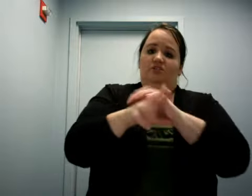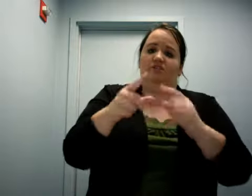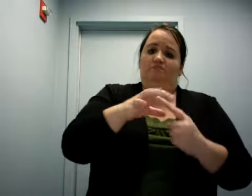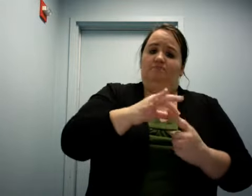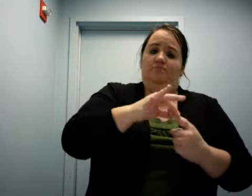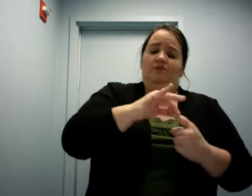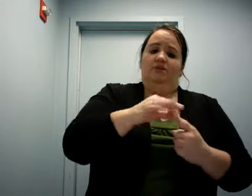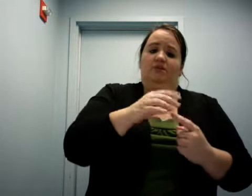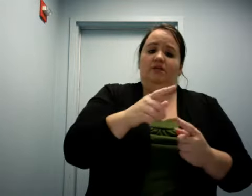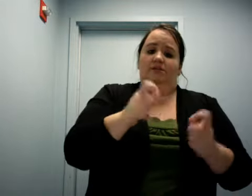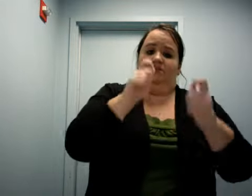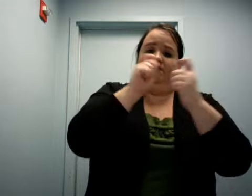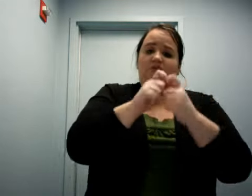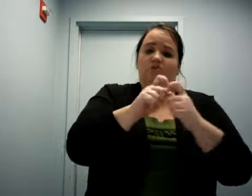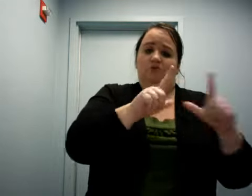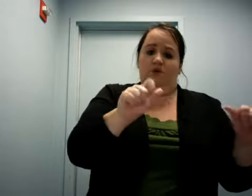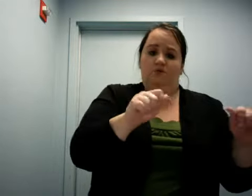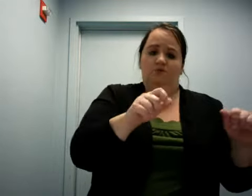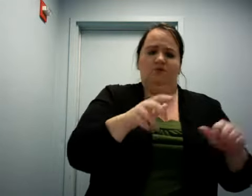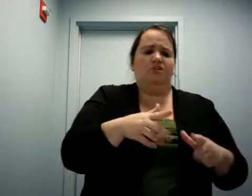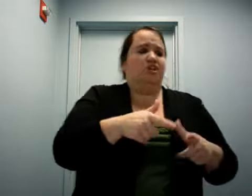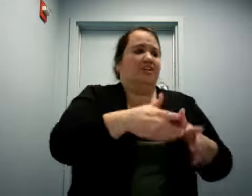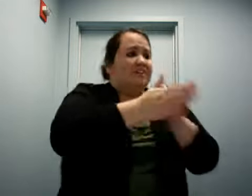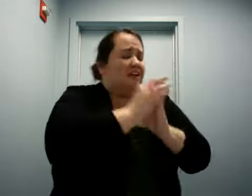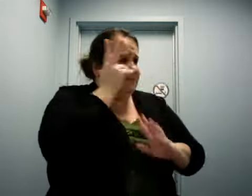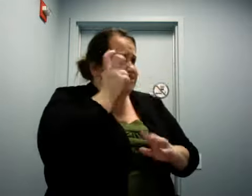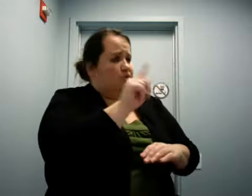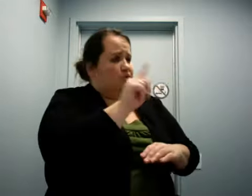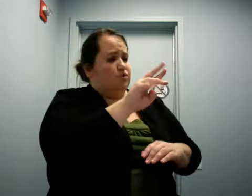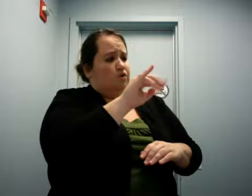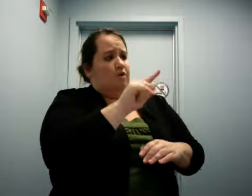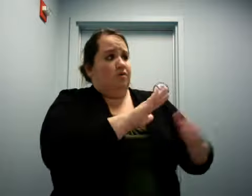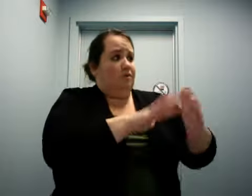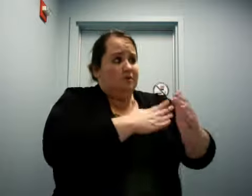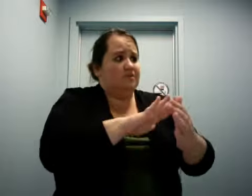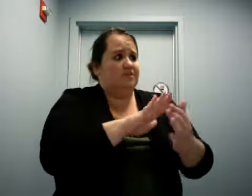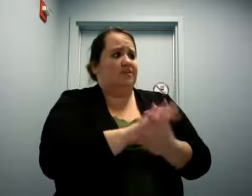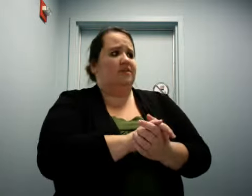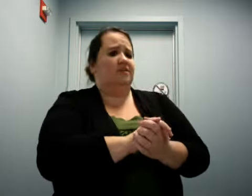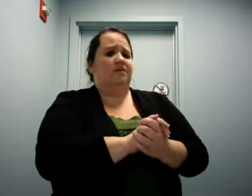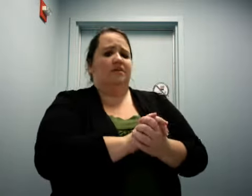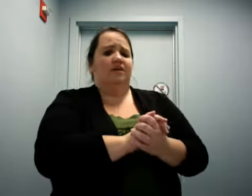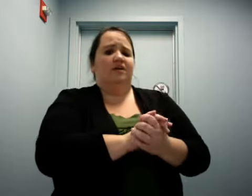tribal music and was consequently very disappointed when I produced my table with Mariah Carey.